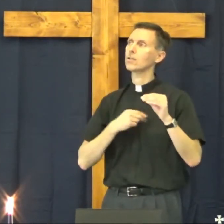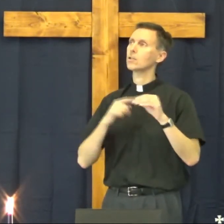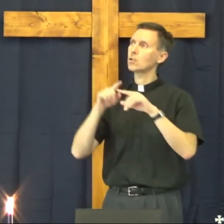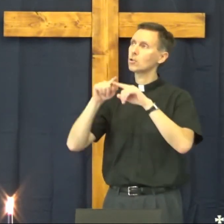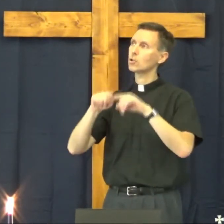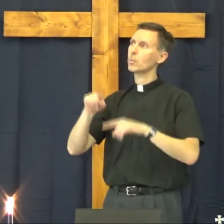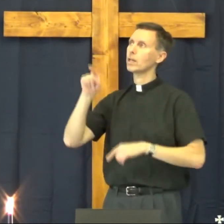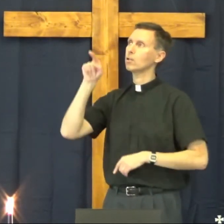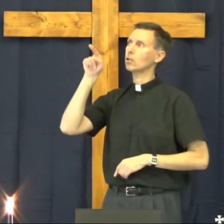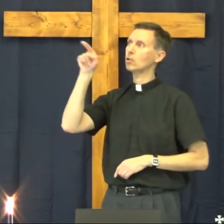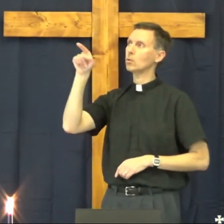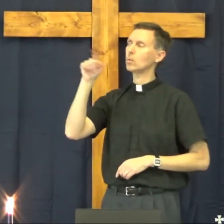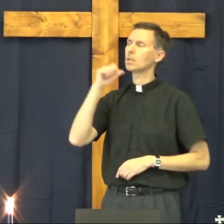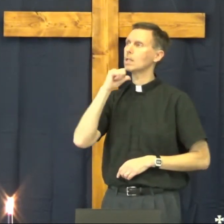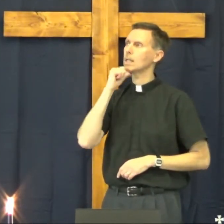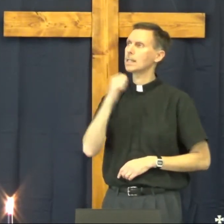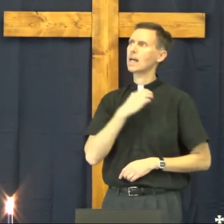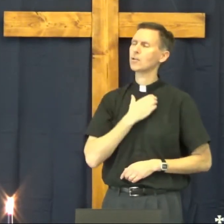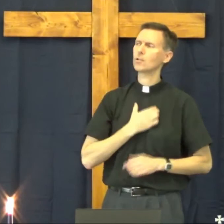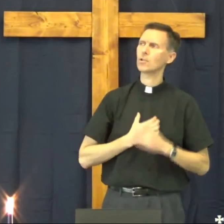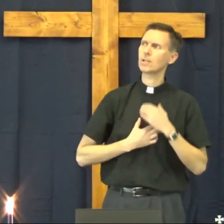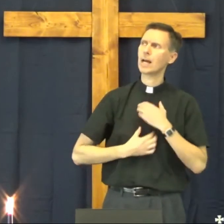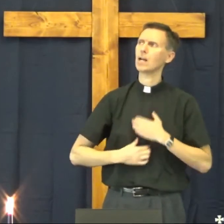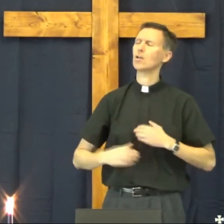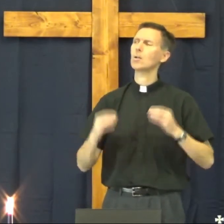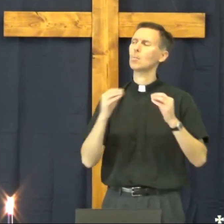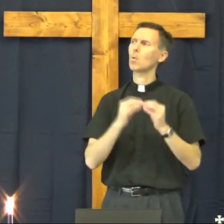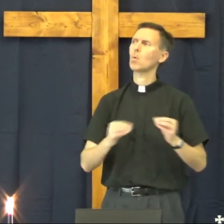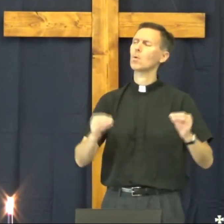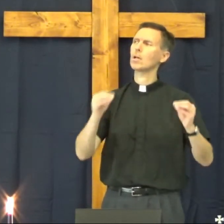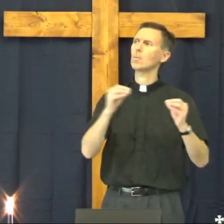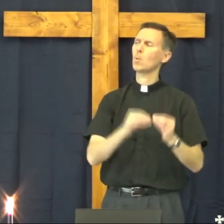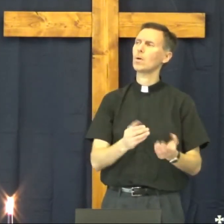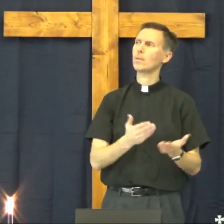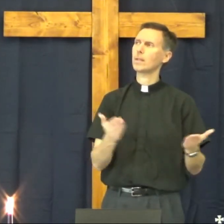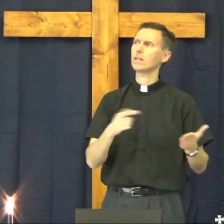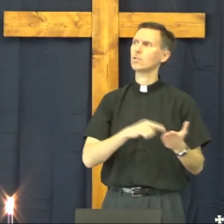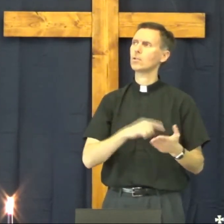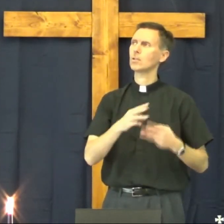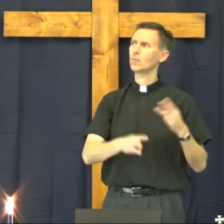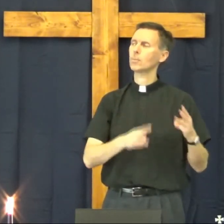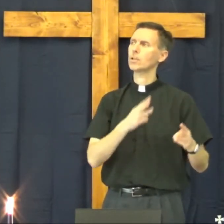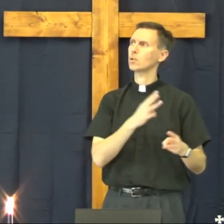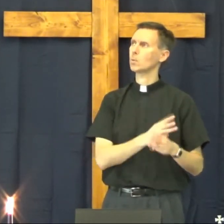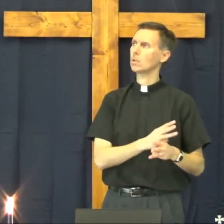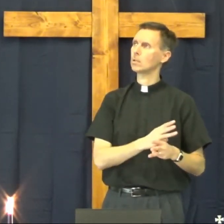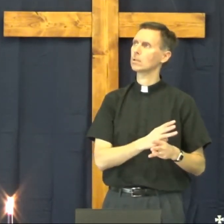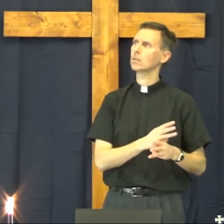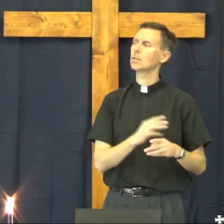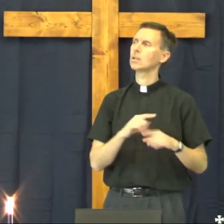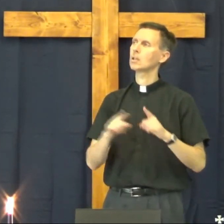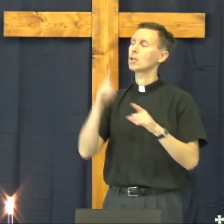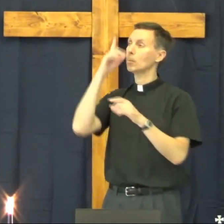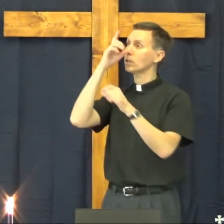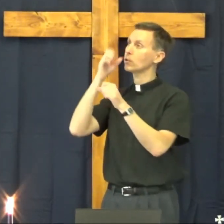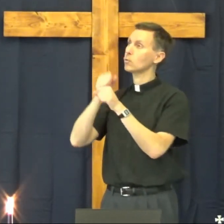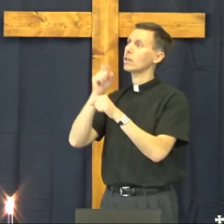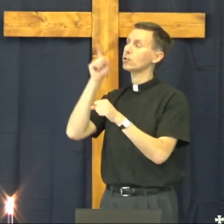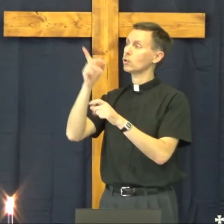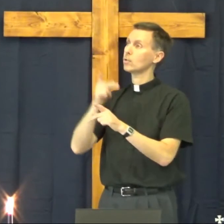to depend on you, not to desire more and more things for from this world, but to trust you to